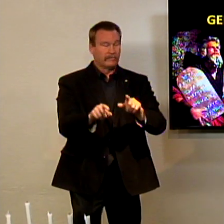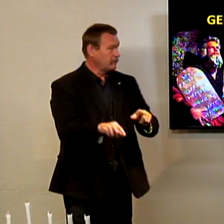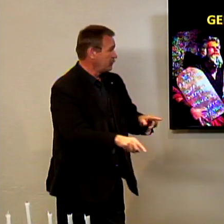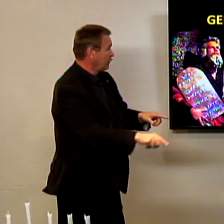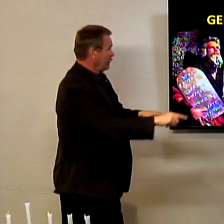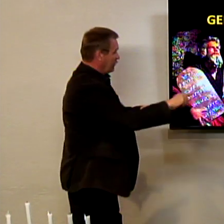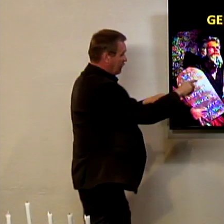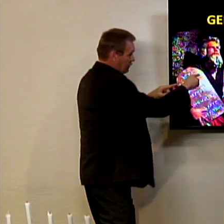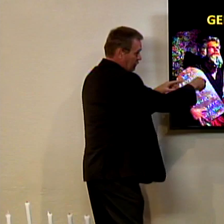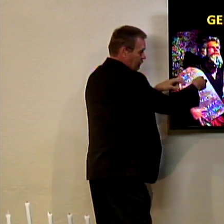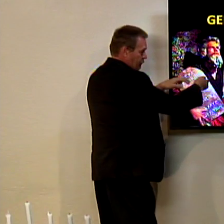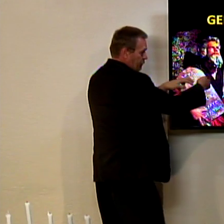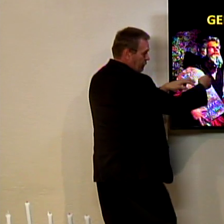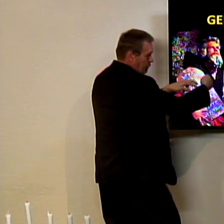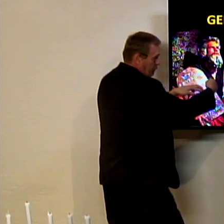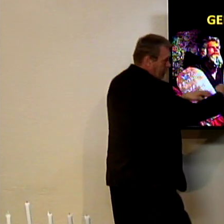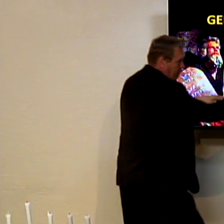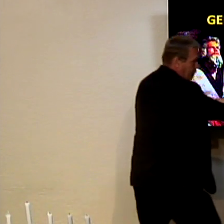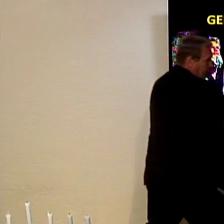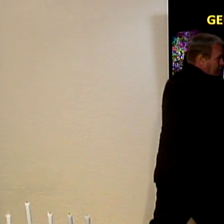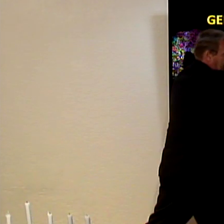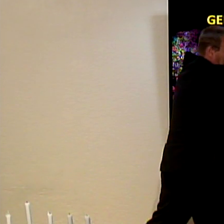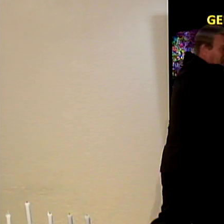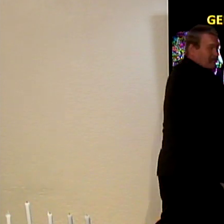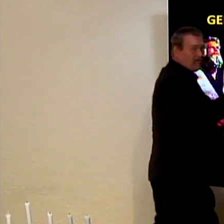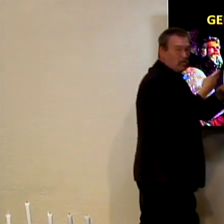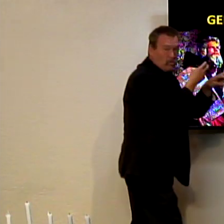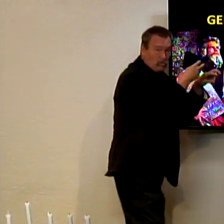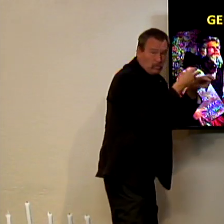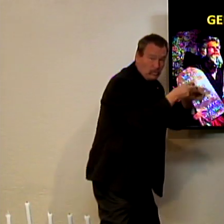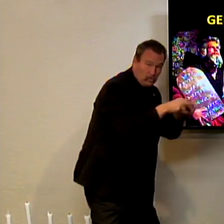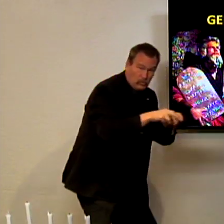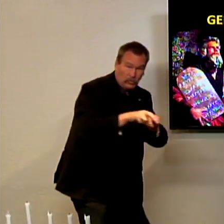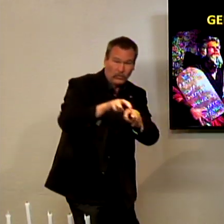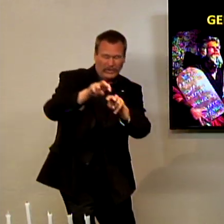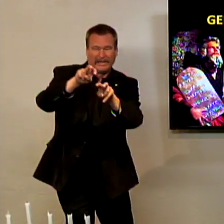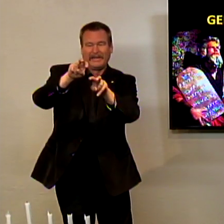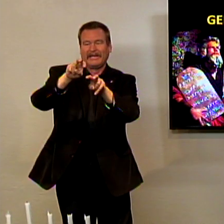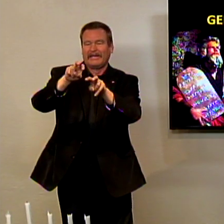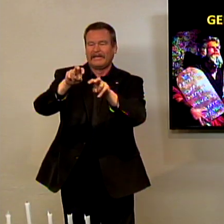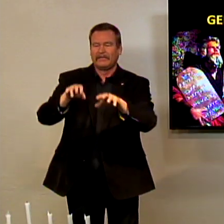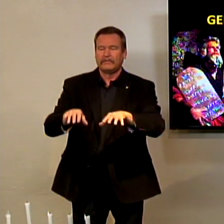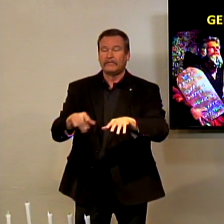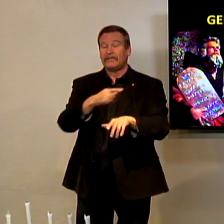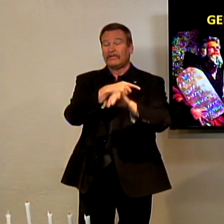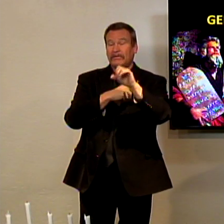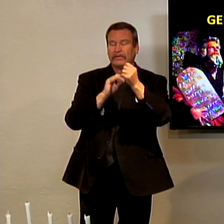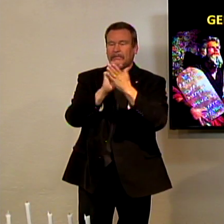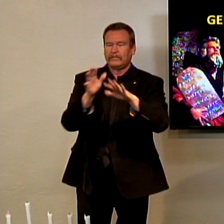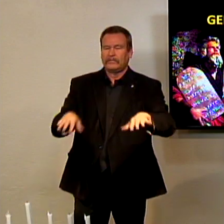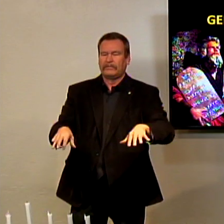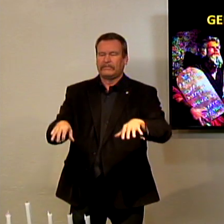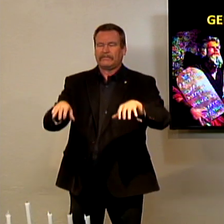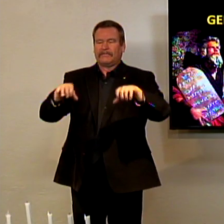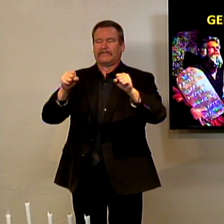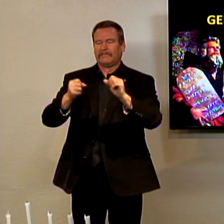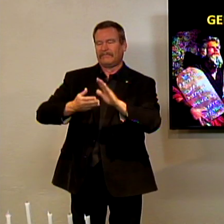of Joshua on the right-hand side. And we see how Moses would be transferring the power that he had